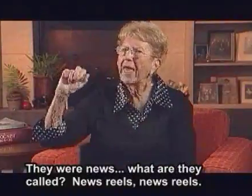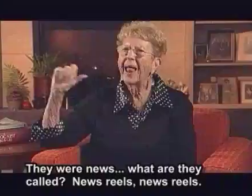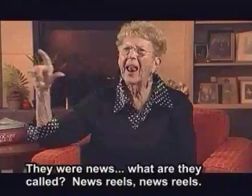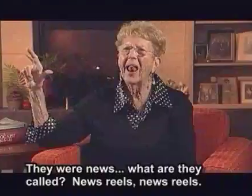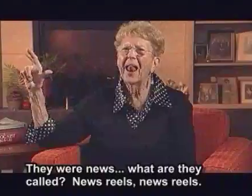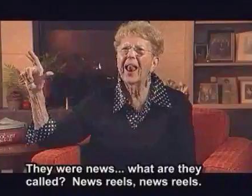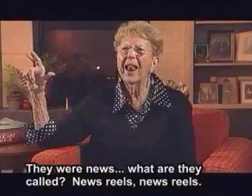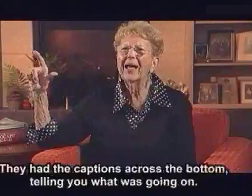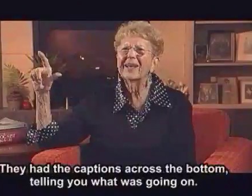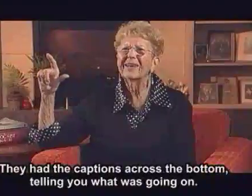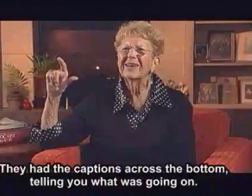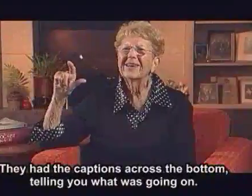Newsreels.